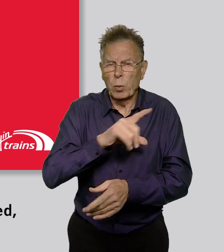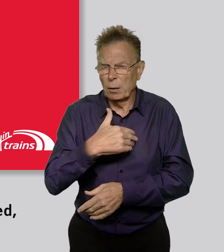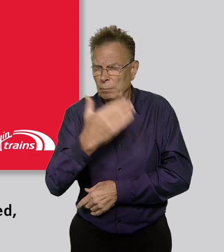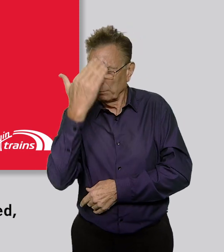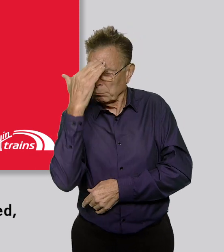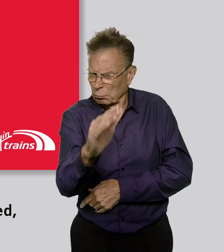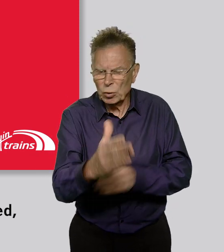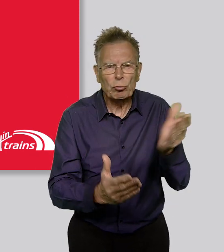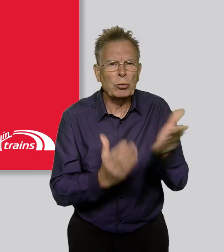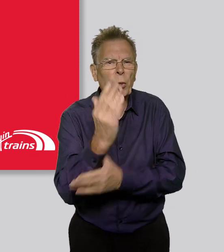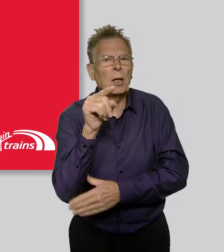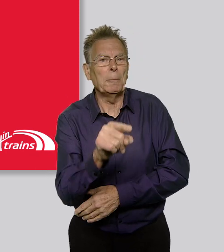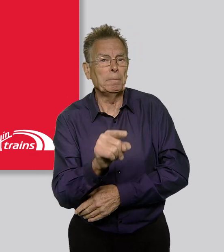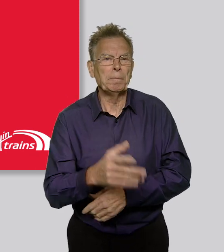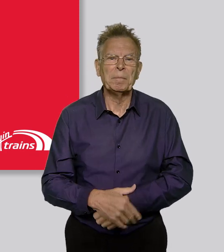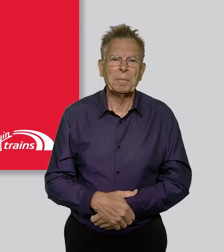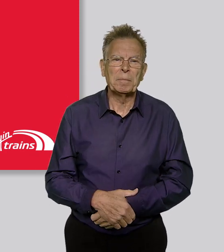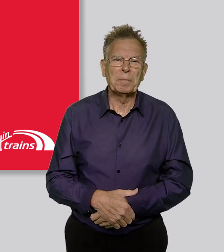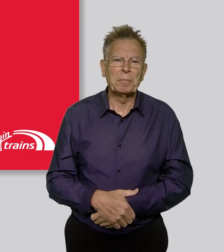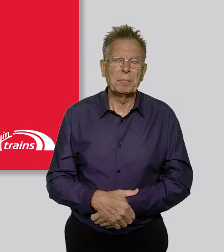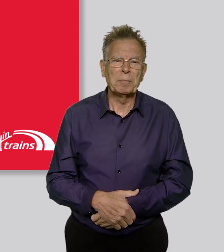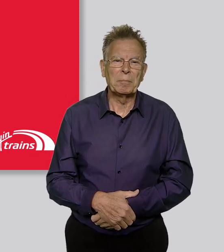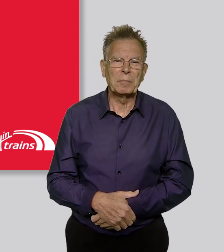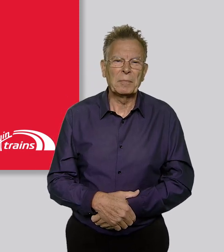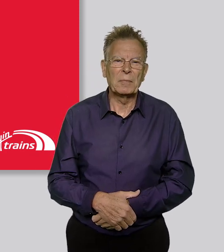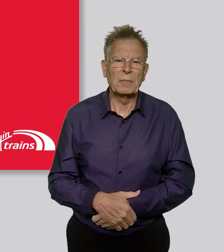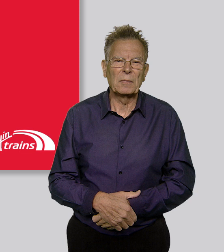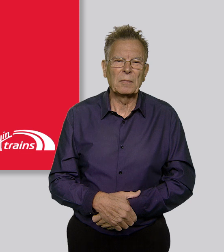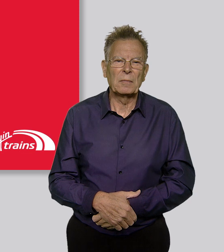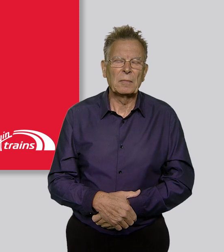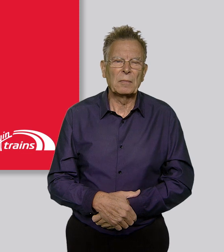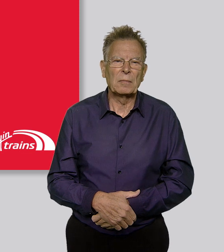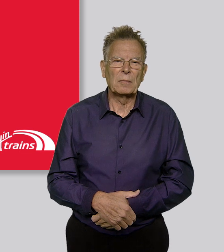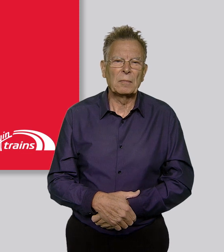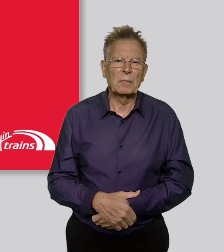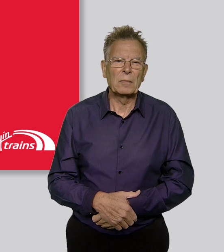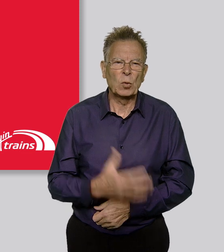expensive combination than you need, we'll tell you right away.